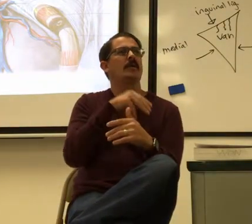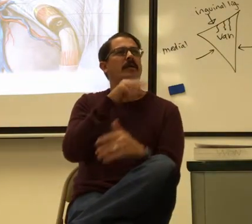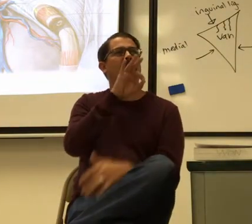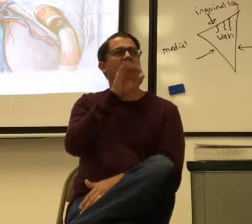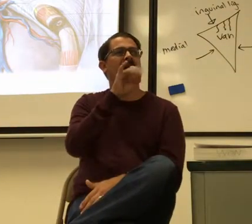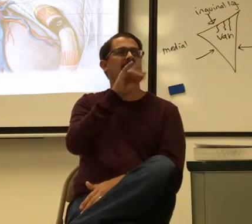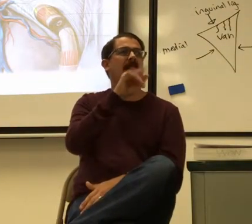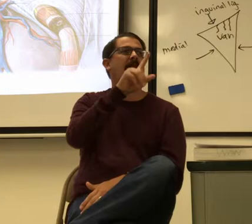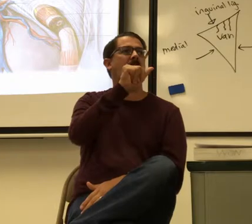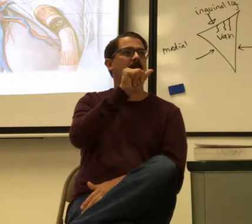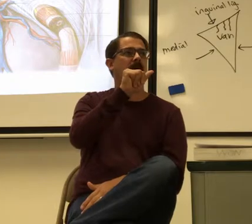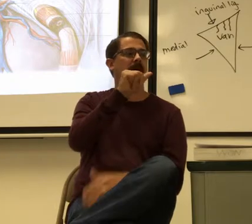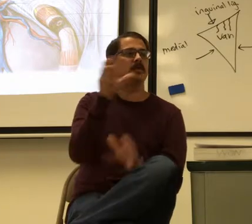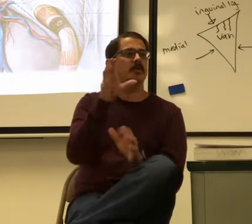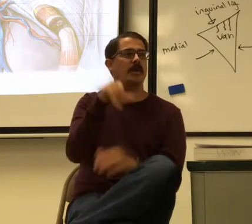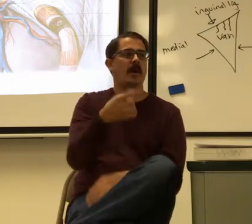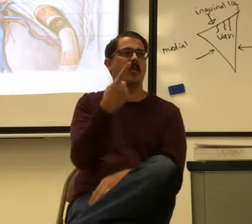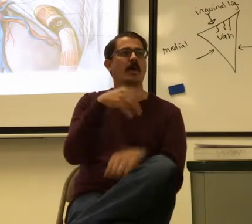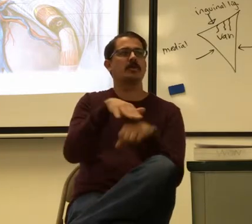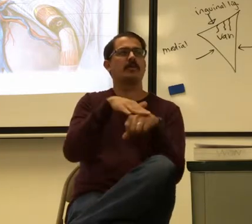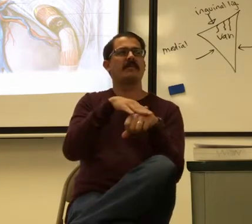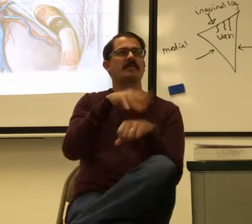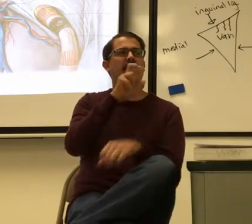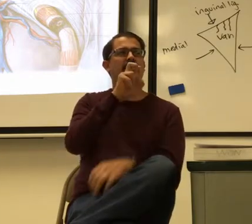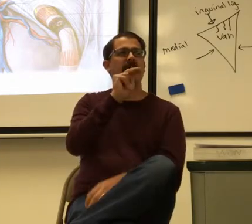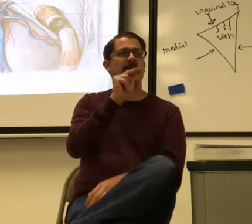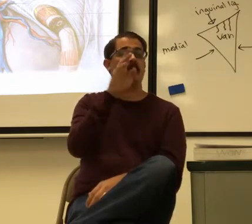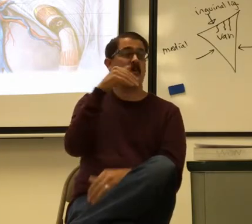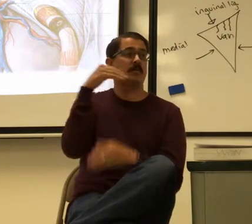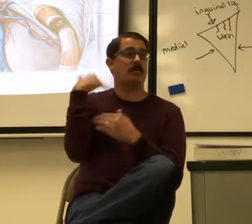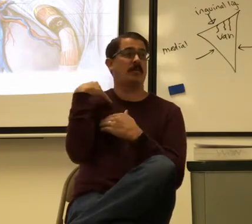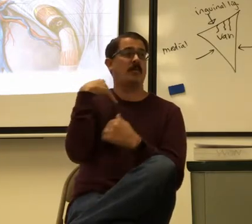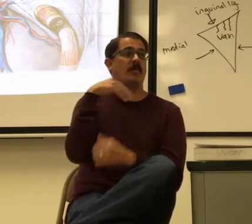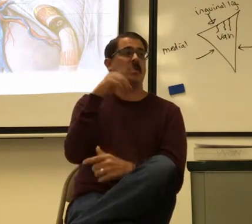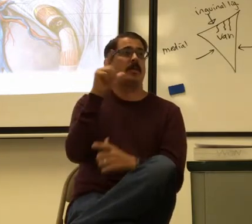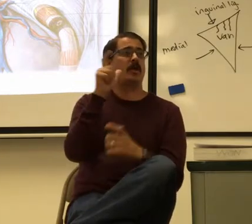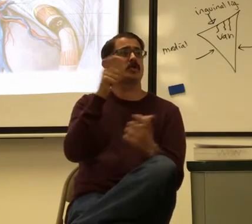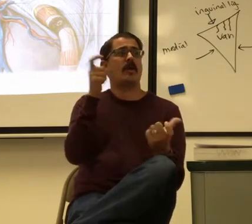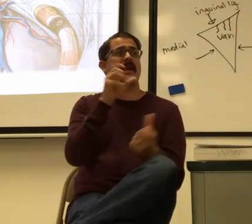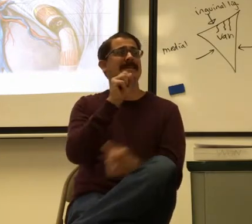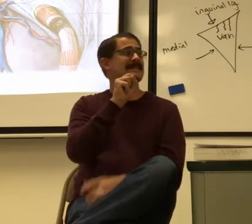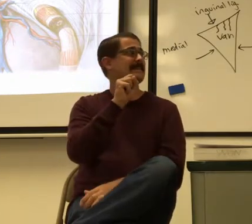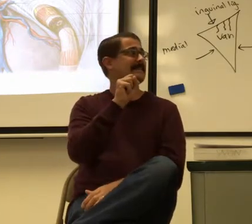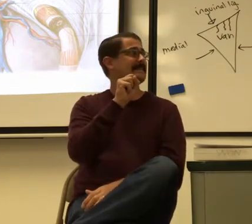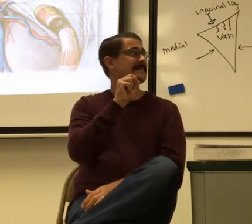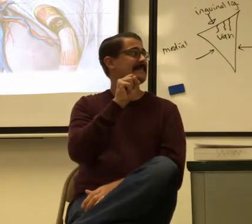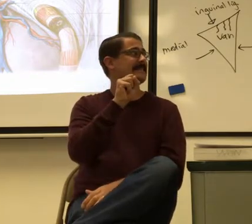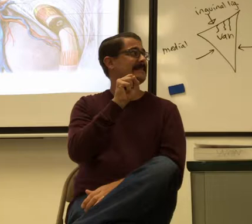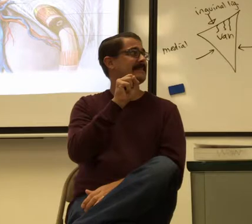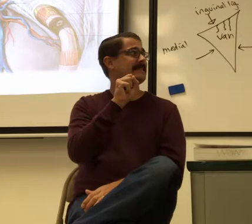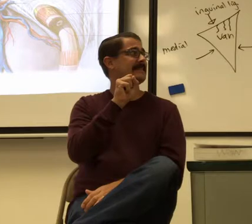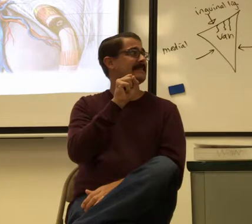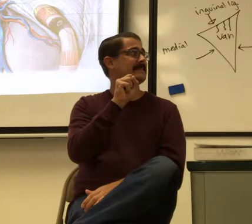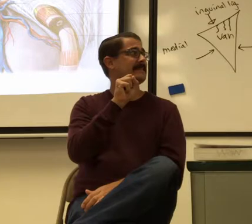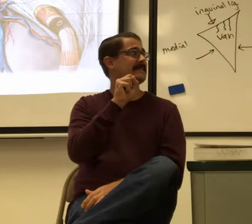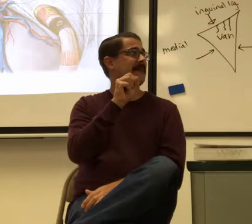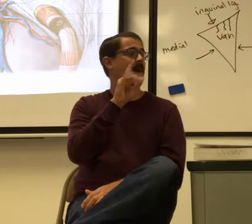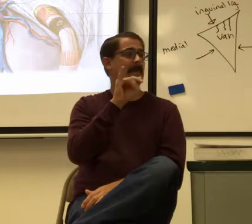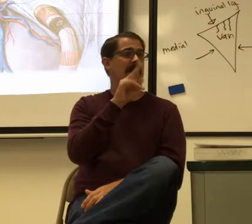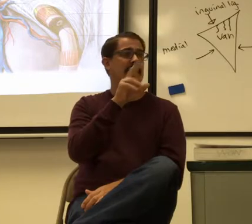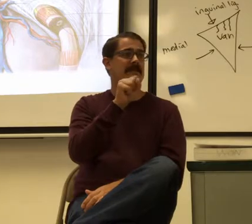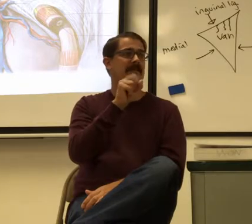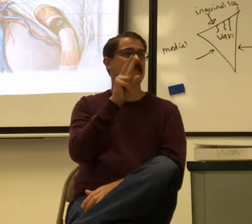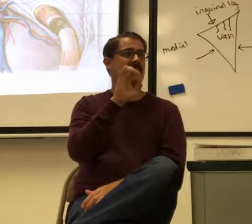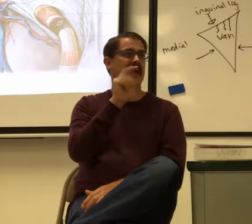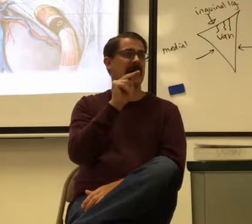that, one of the superficial veins you see that you're responsible for is the great saphenous vein. Now here's a picture of it right up here. You can